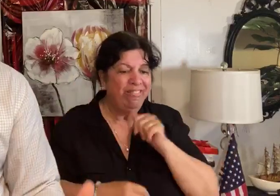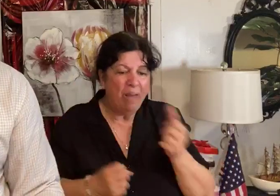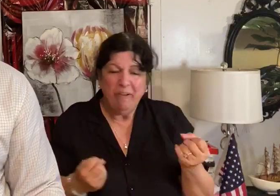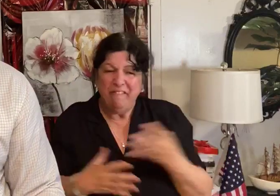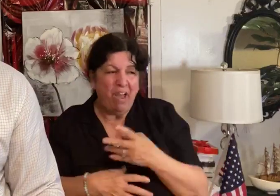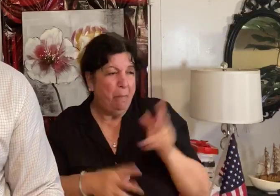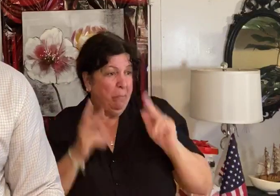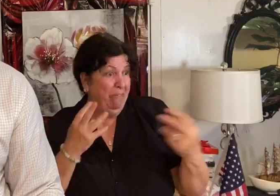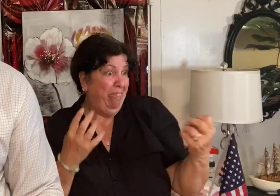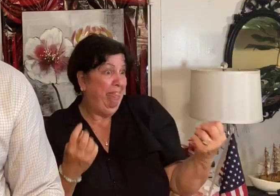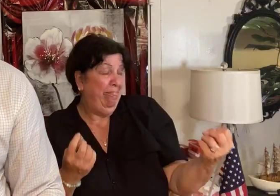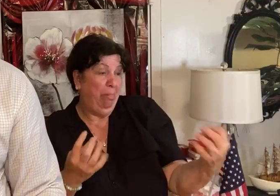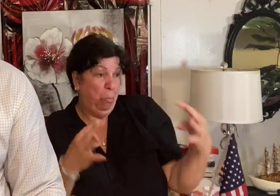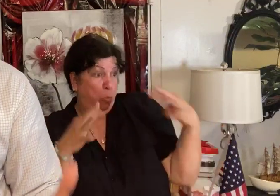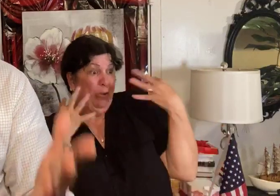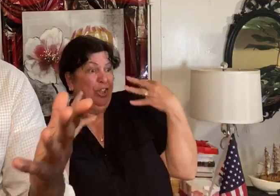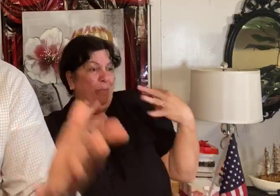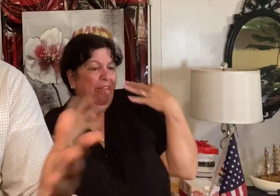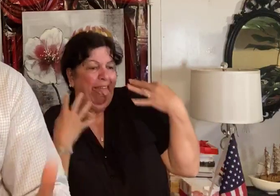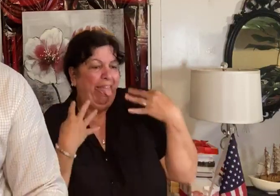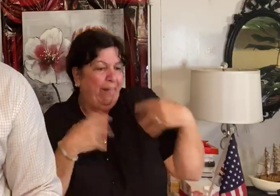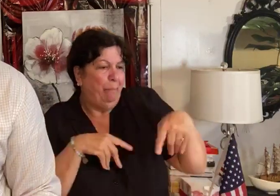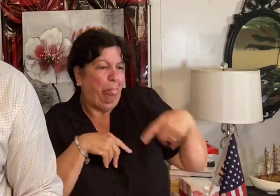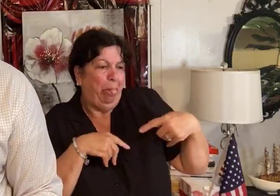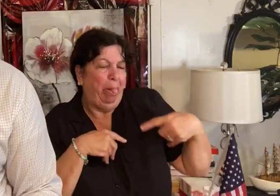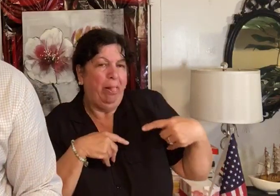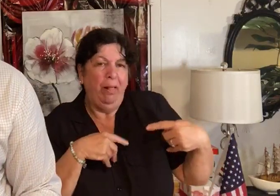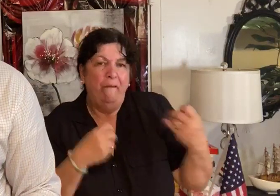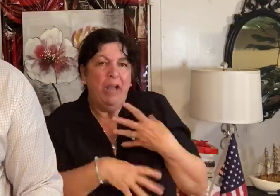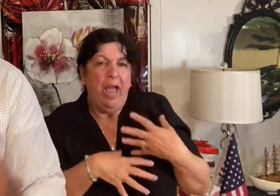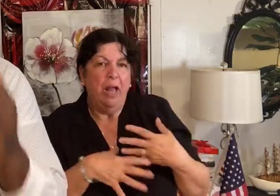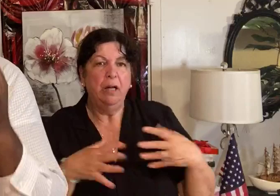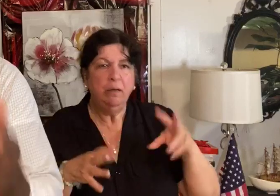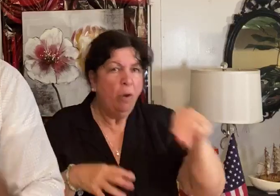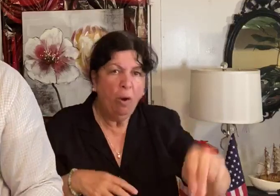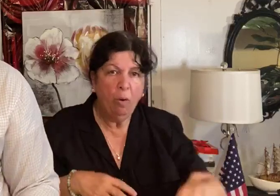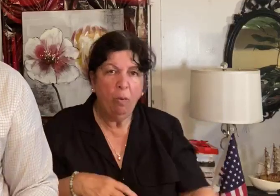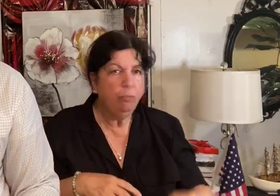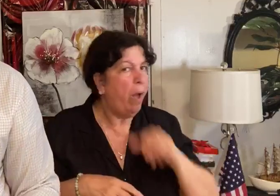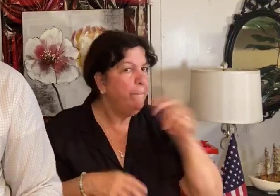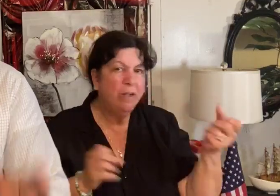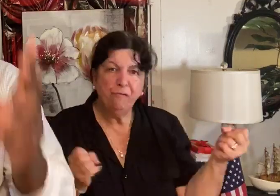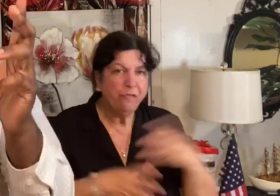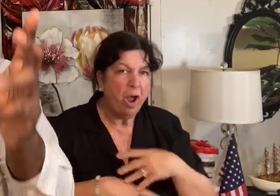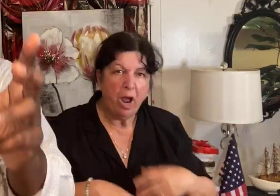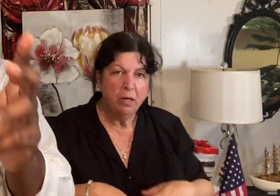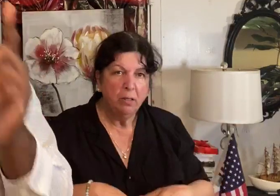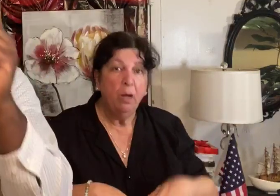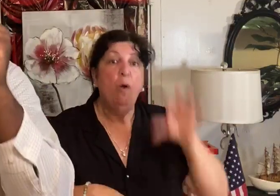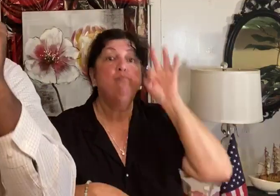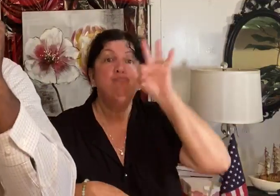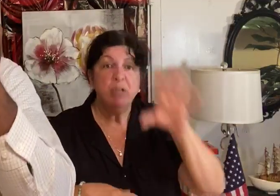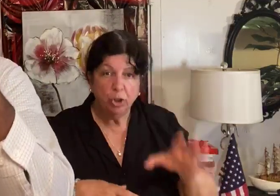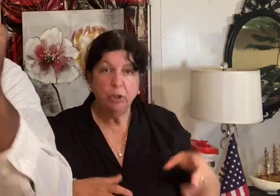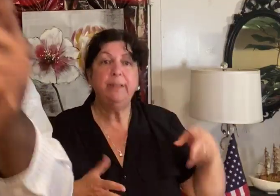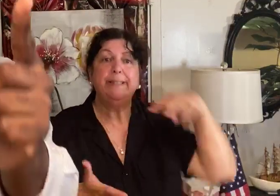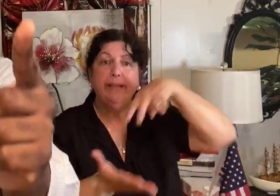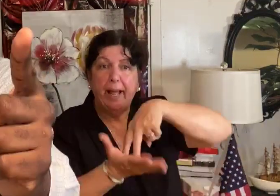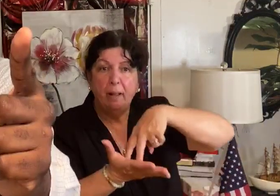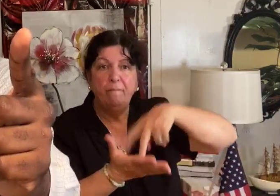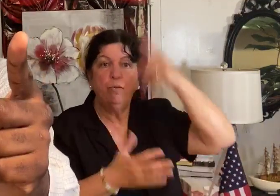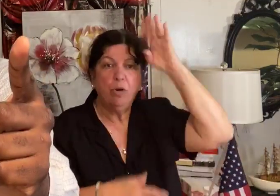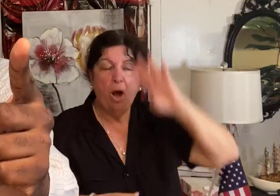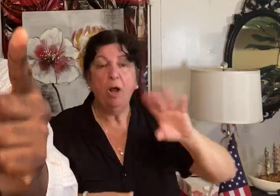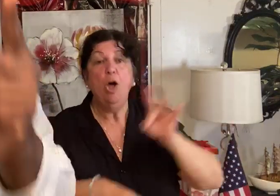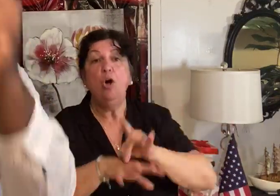what the people will say, but admonishing God's people and preaching righteousness and, best of all, the